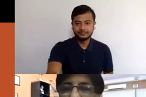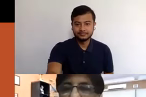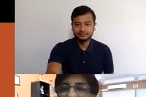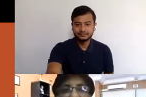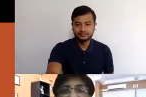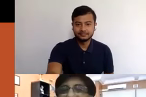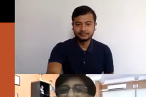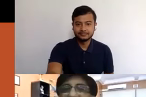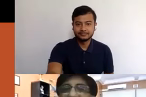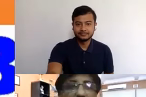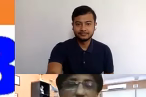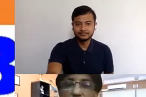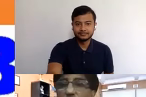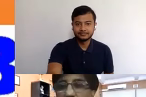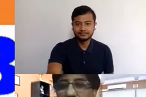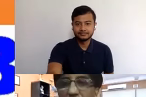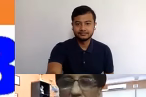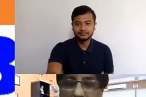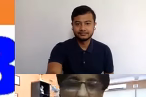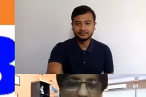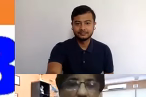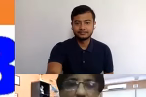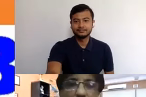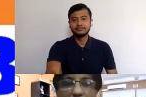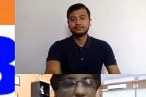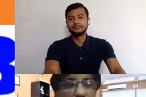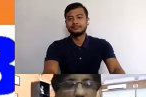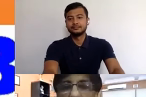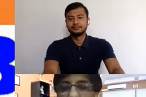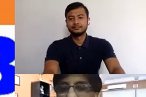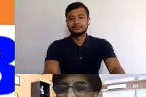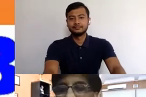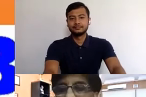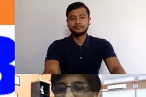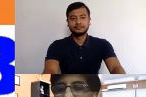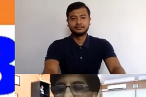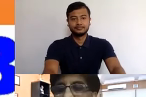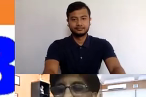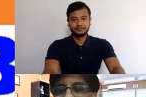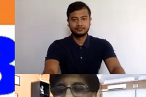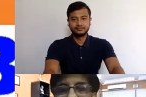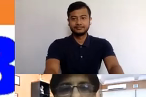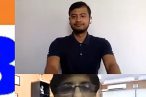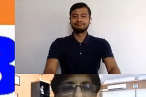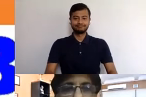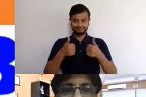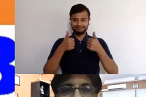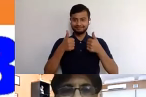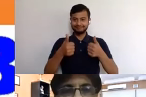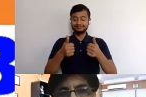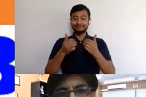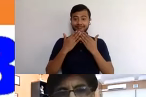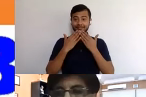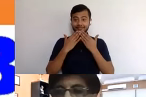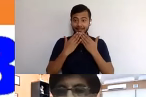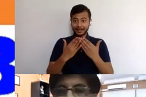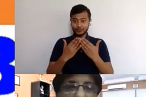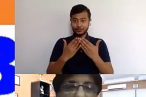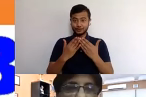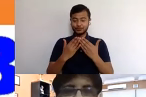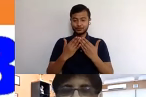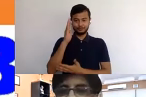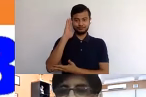Yes. So I will just share a few thoughts on